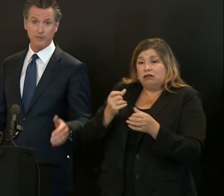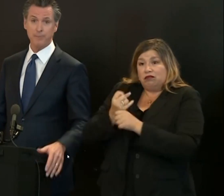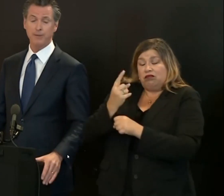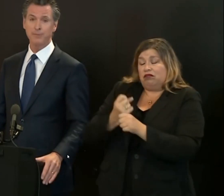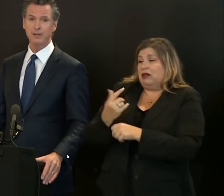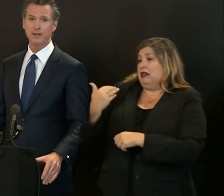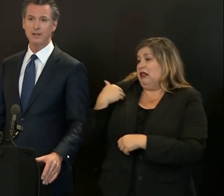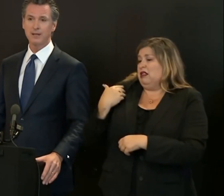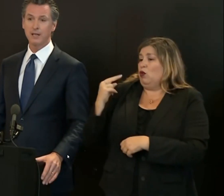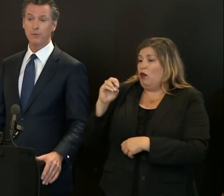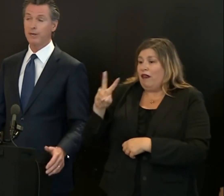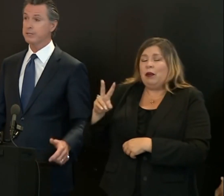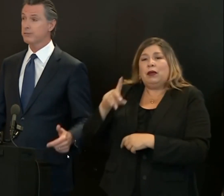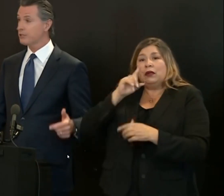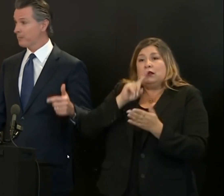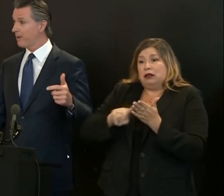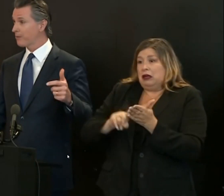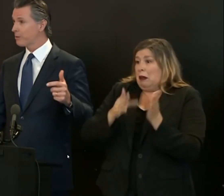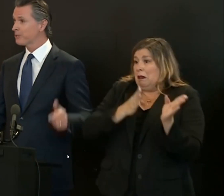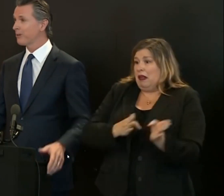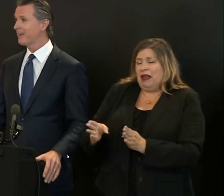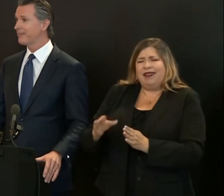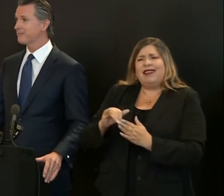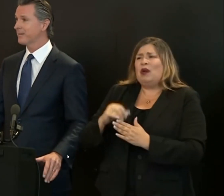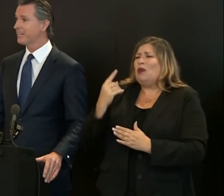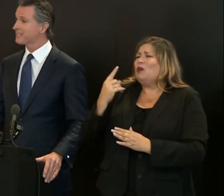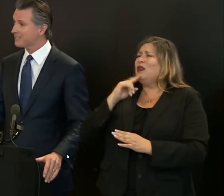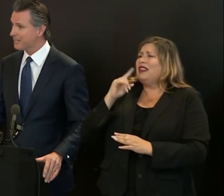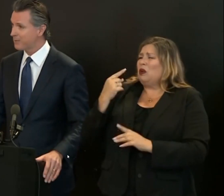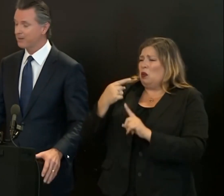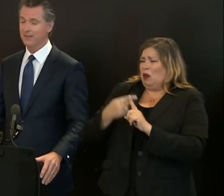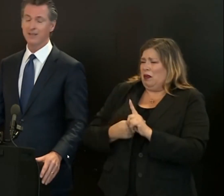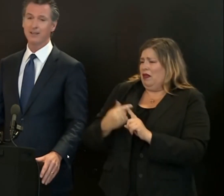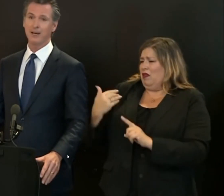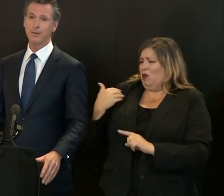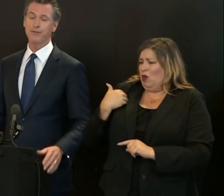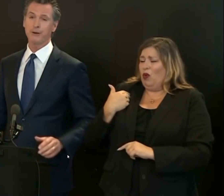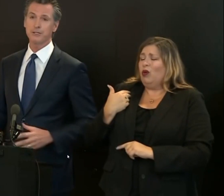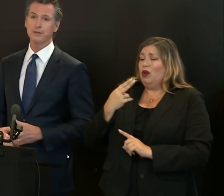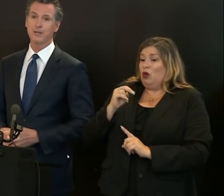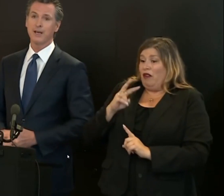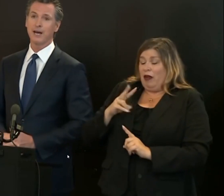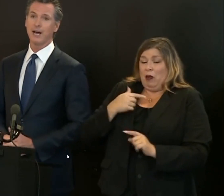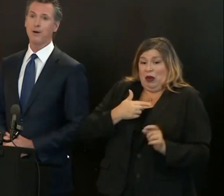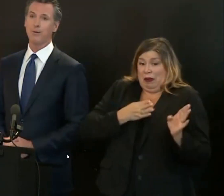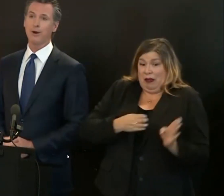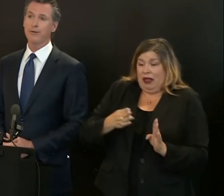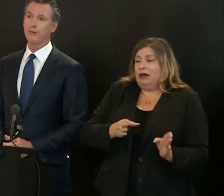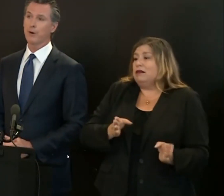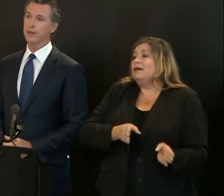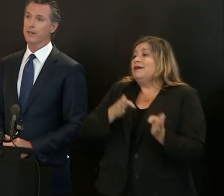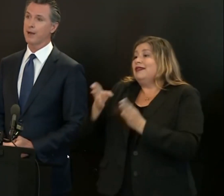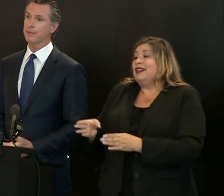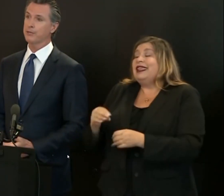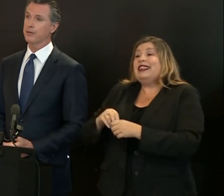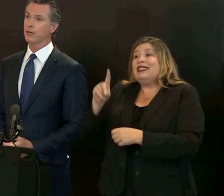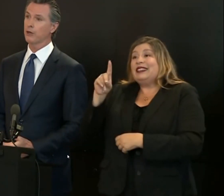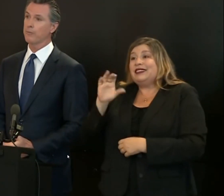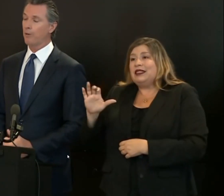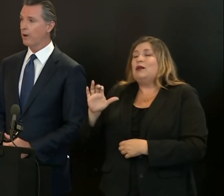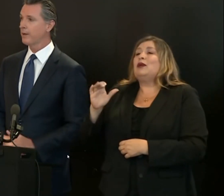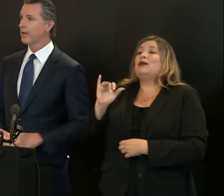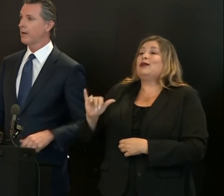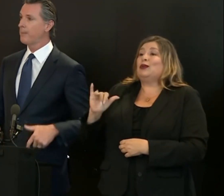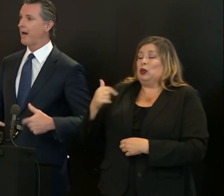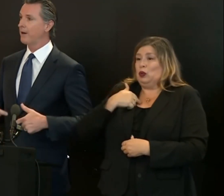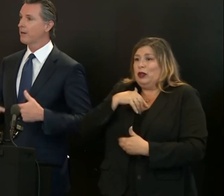last November. It was just a month or so later, last December, that we first were afforded the opportunity to